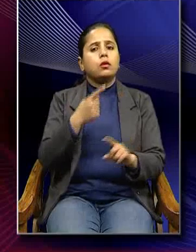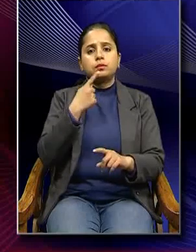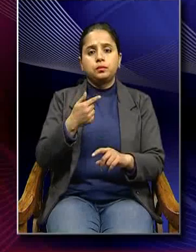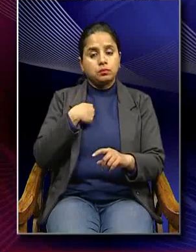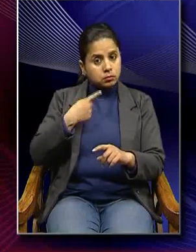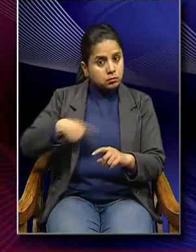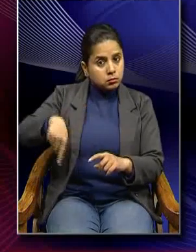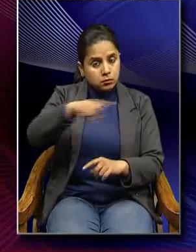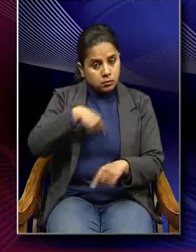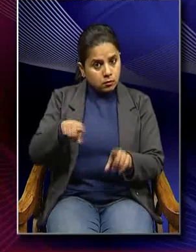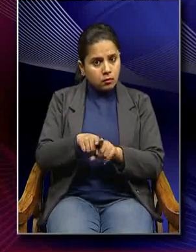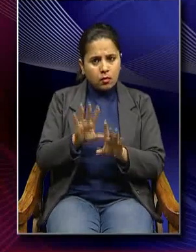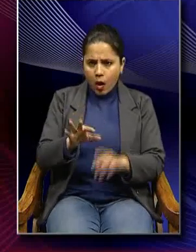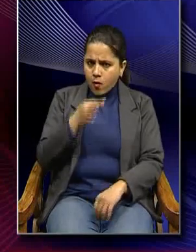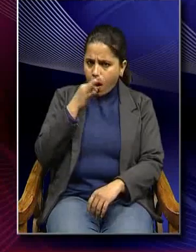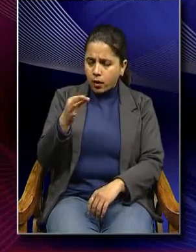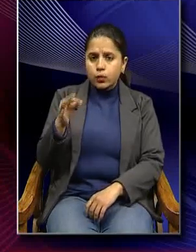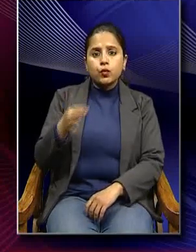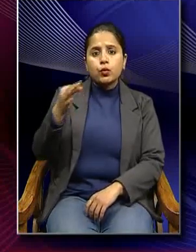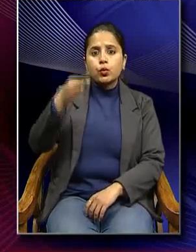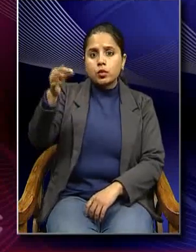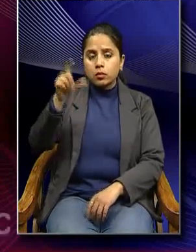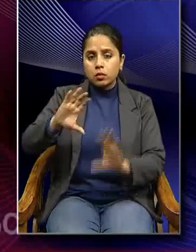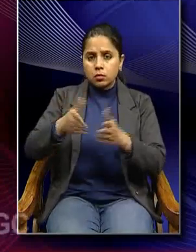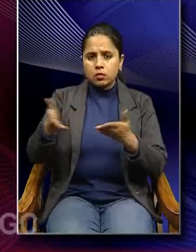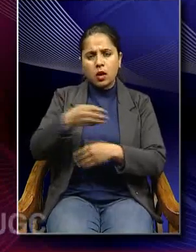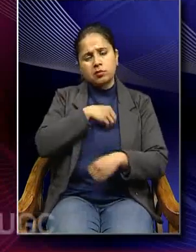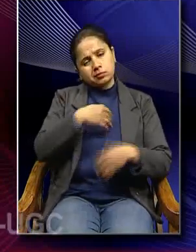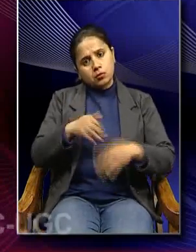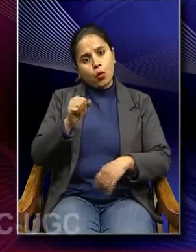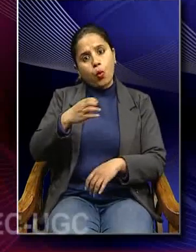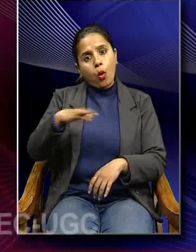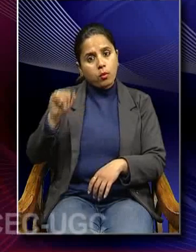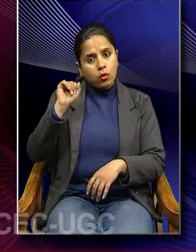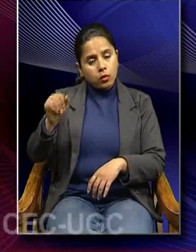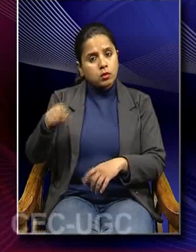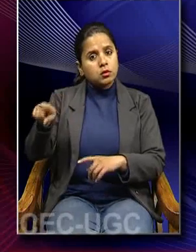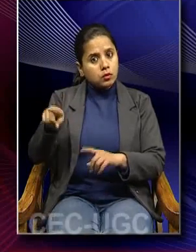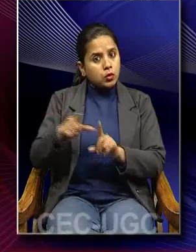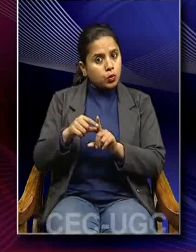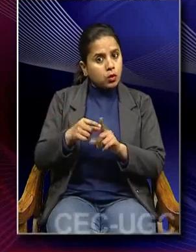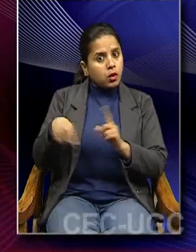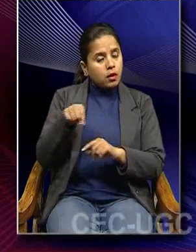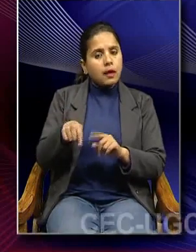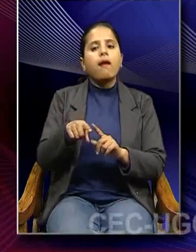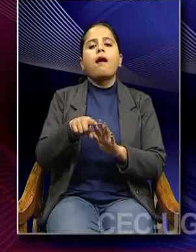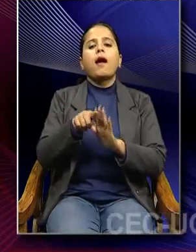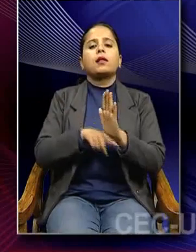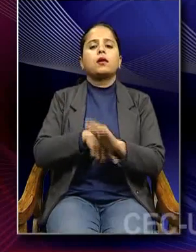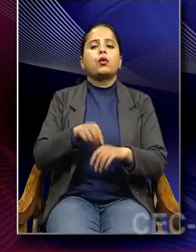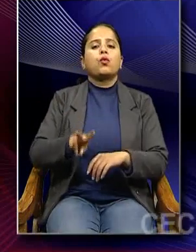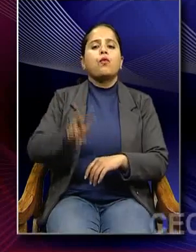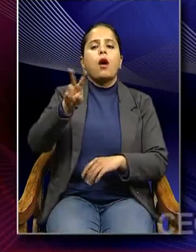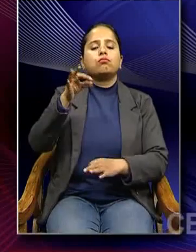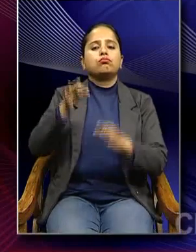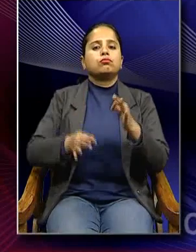we asking the future generation to compromise on their wants, this is what the ethical value judgment